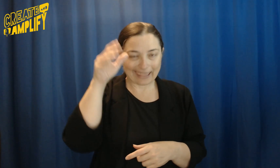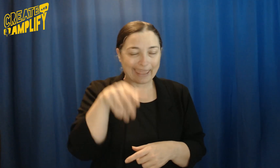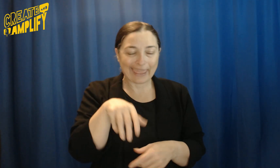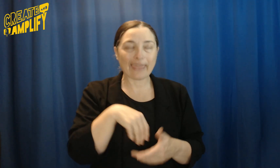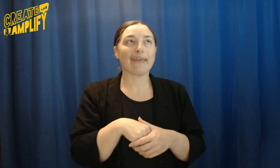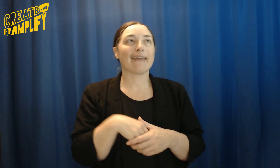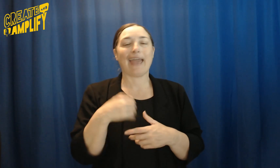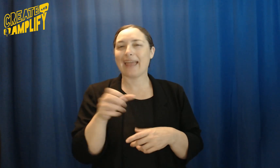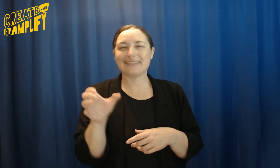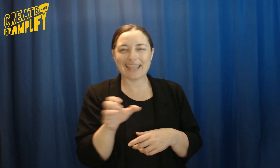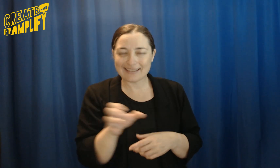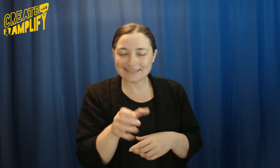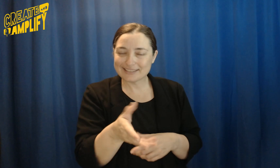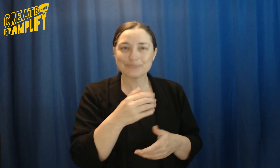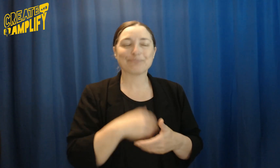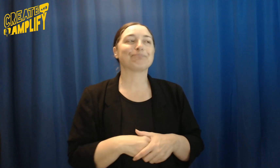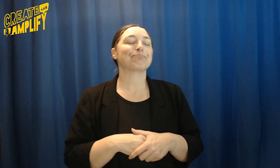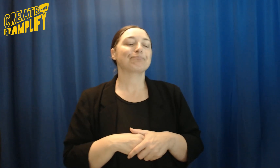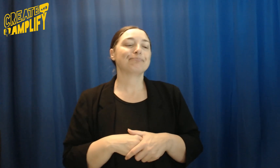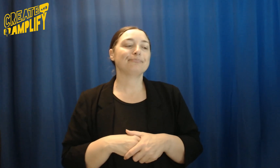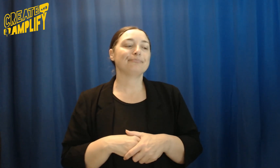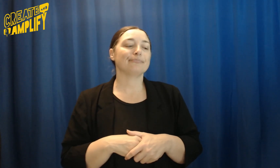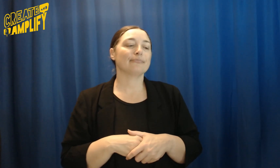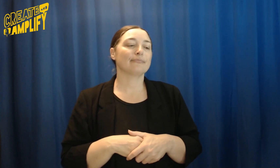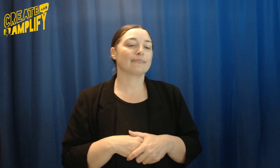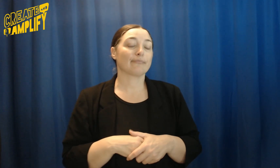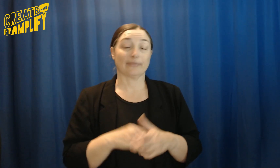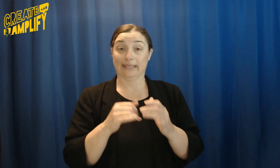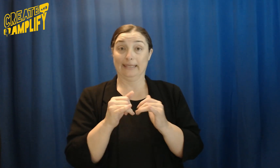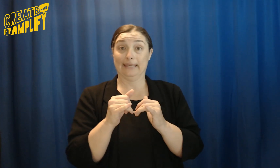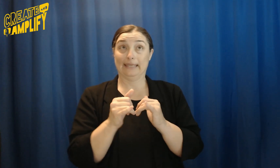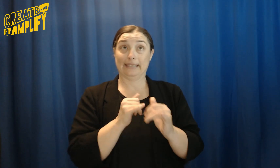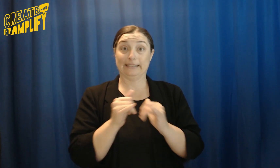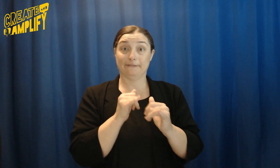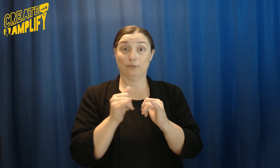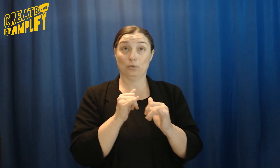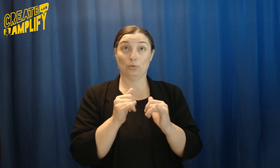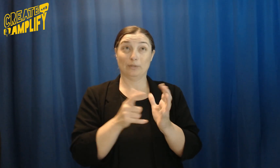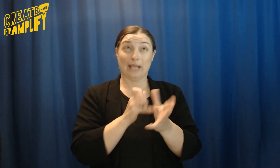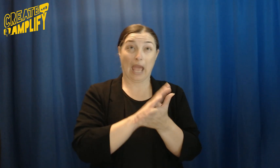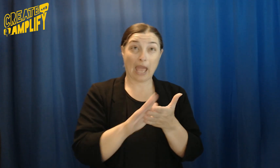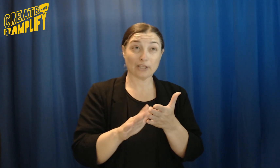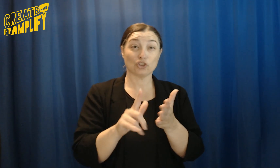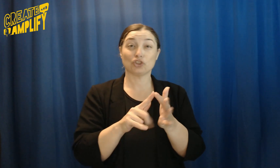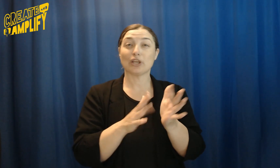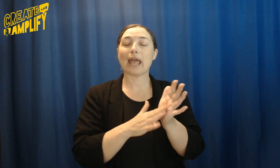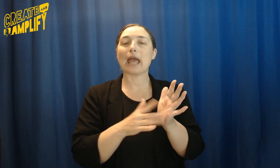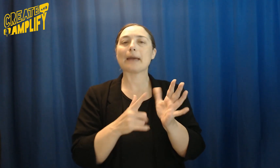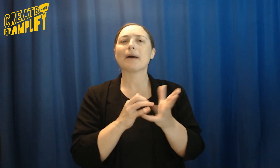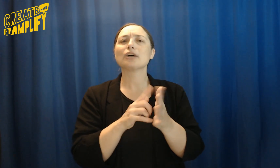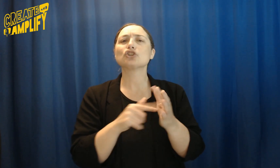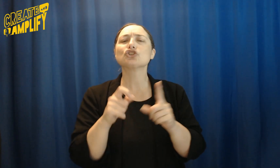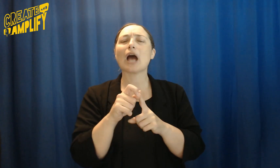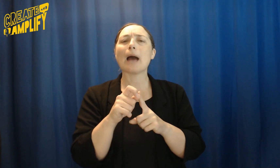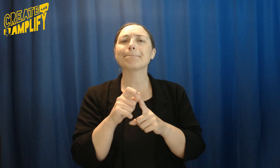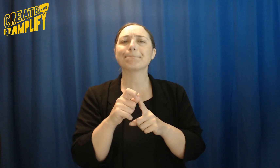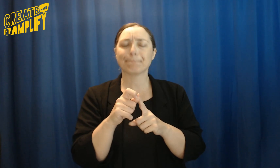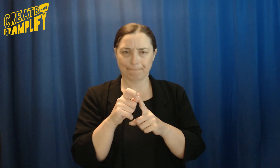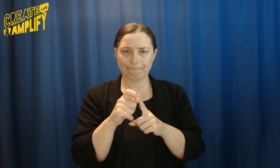on. And I interviewed Ash, Emma Sharp, the managing director of Humdinger, who